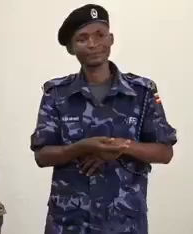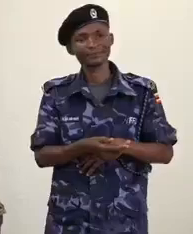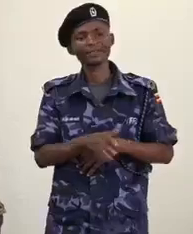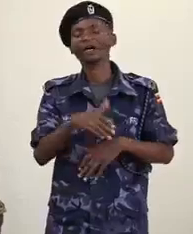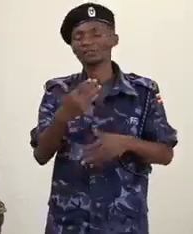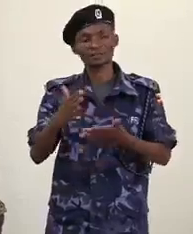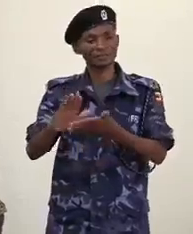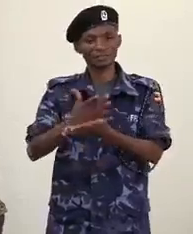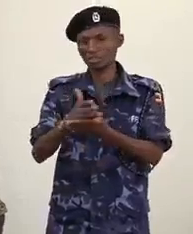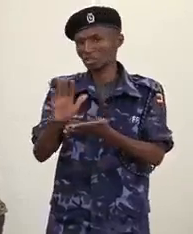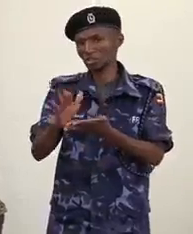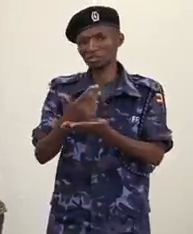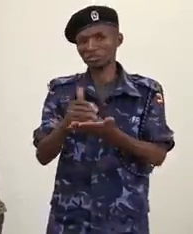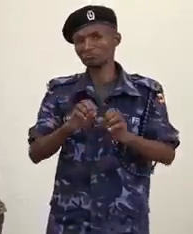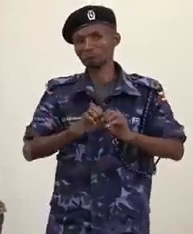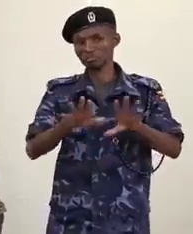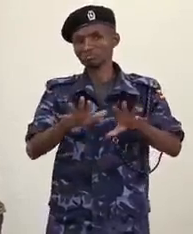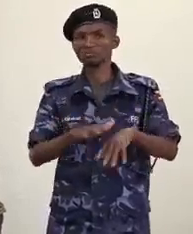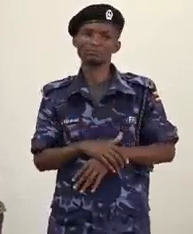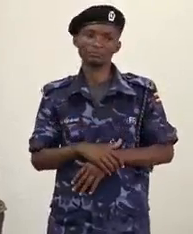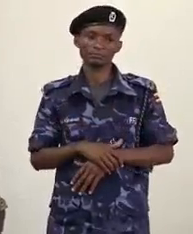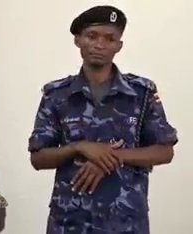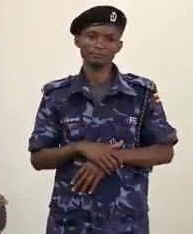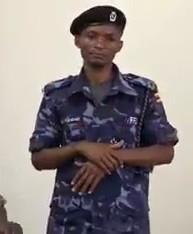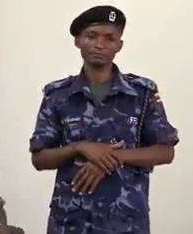and then shared it.